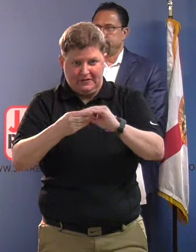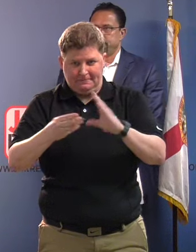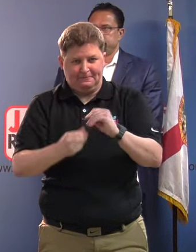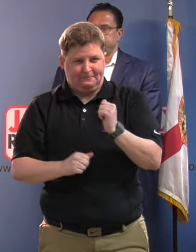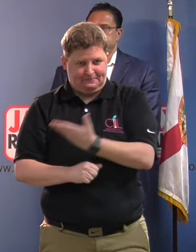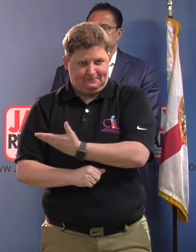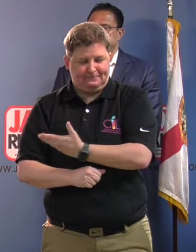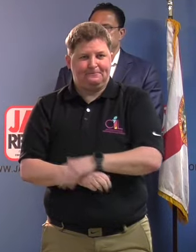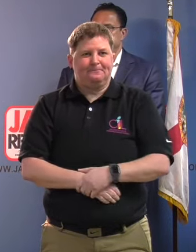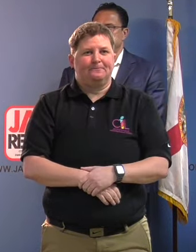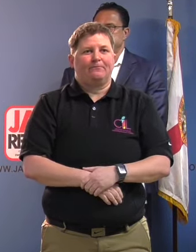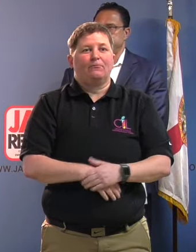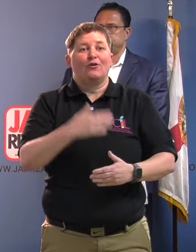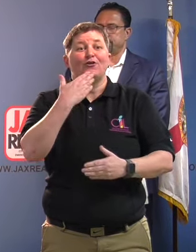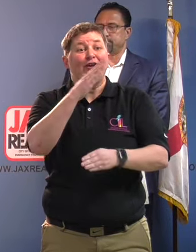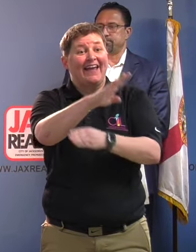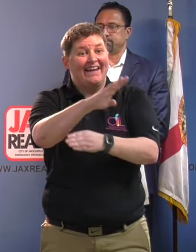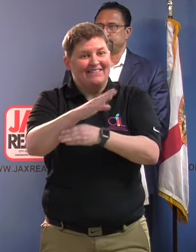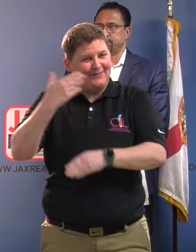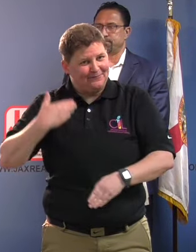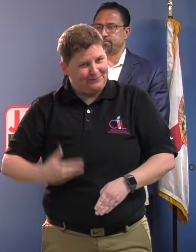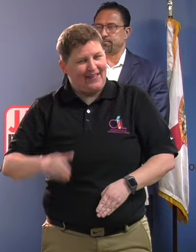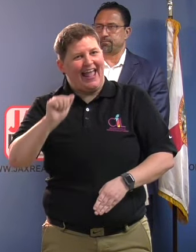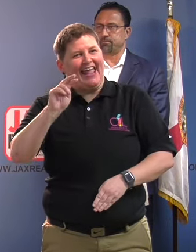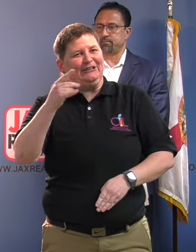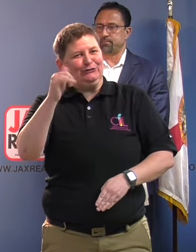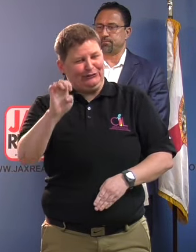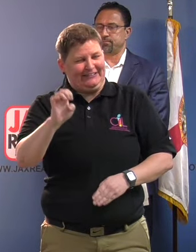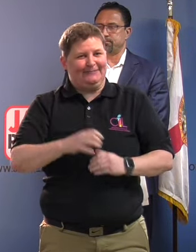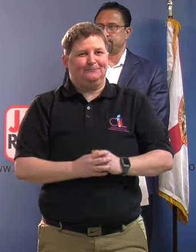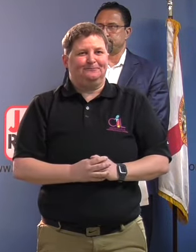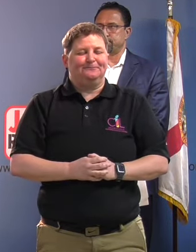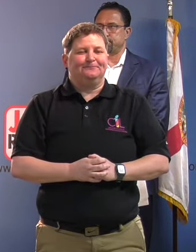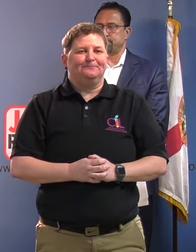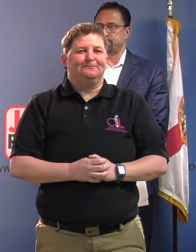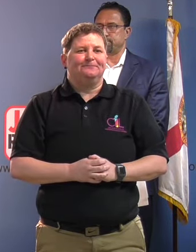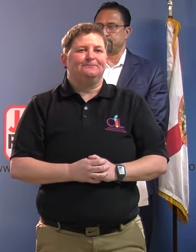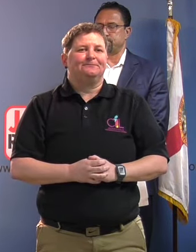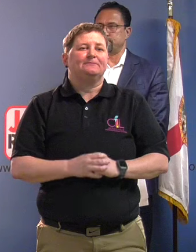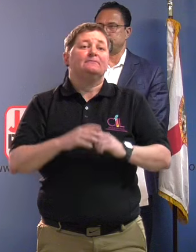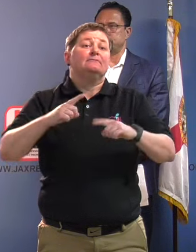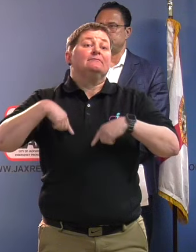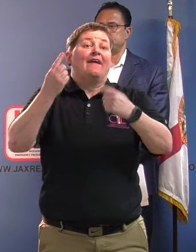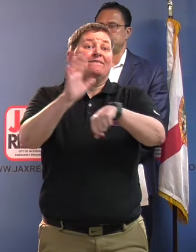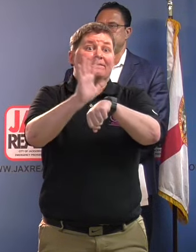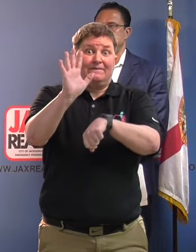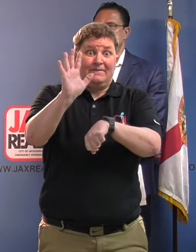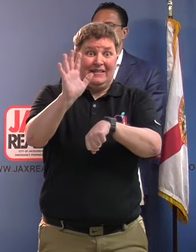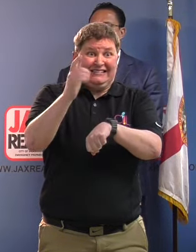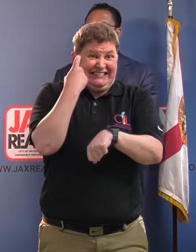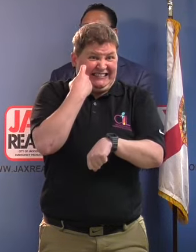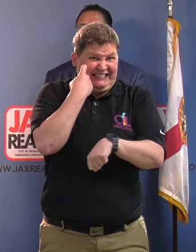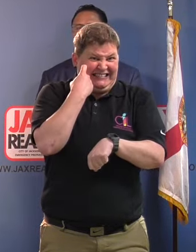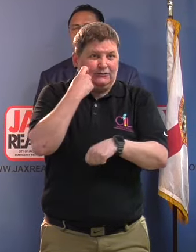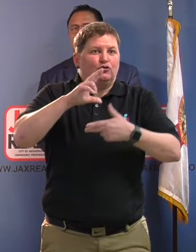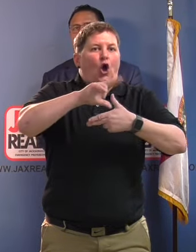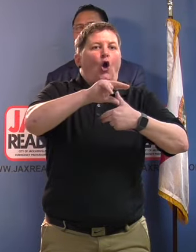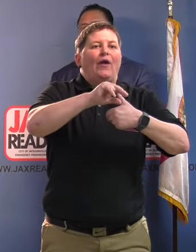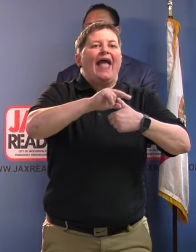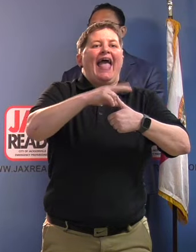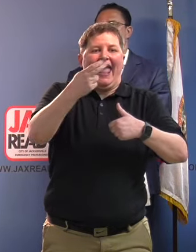Good evening, Angie Agnetti, National Weather Service, Jacksonville. As of 5 p.m. this afternoon, Hurricane Helene has continued